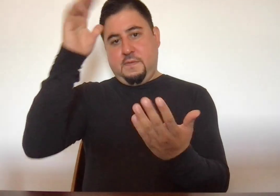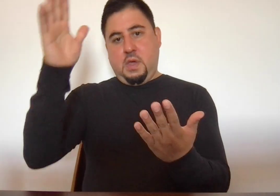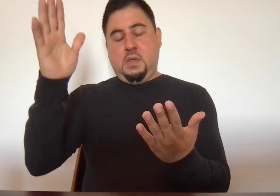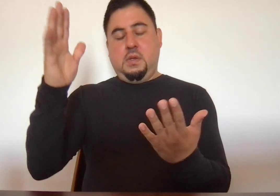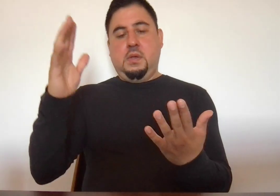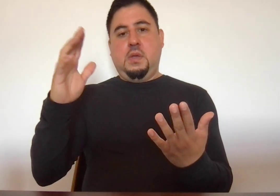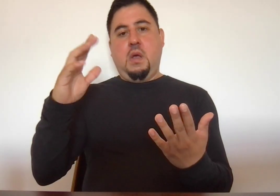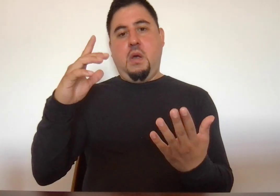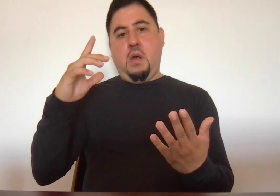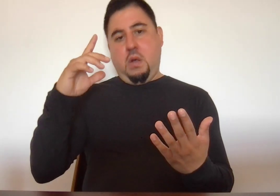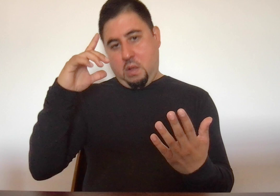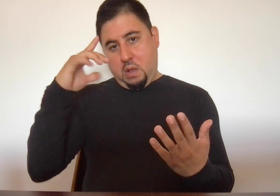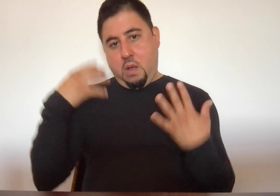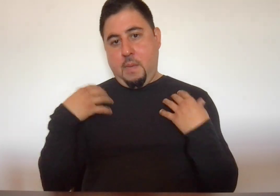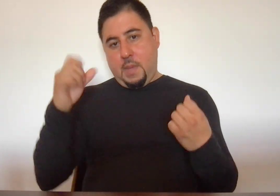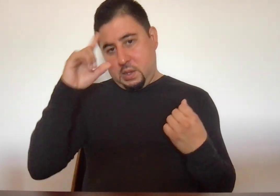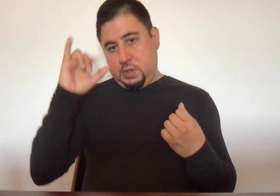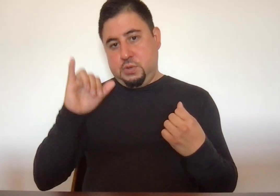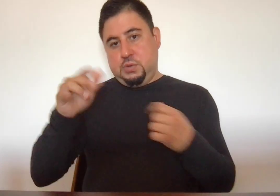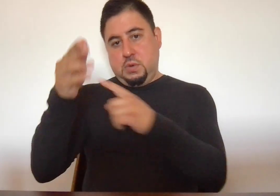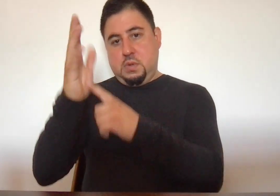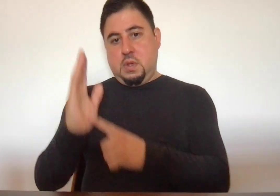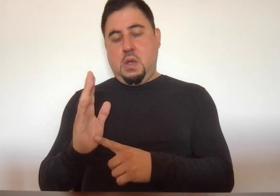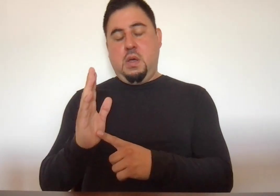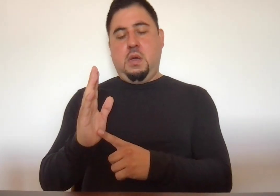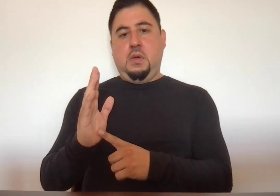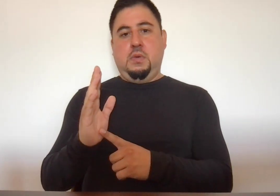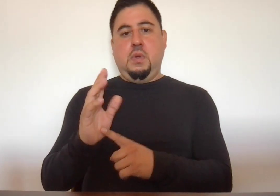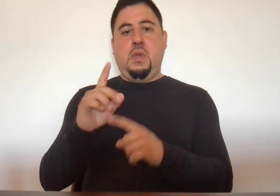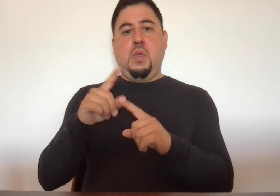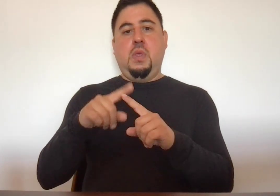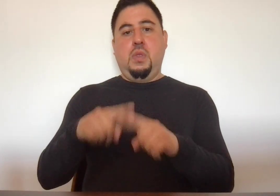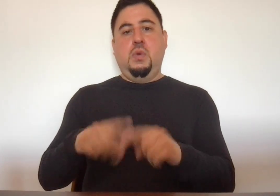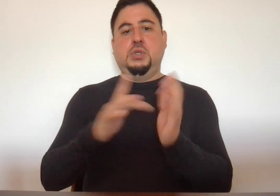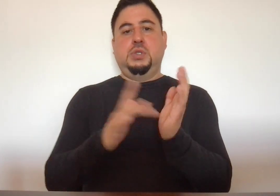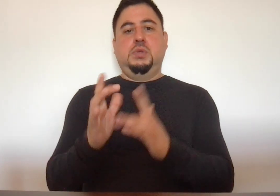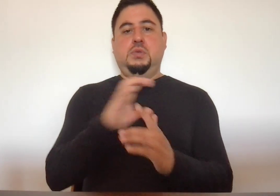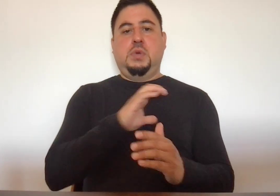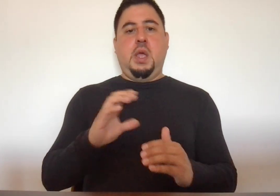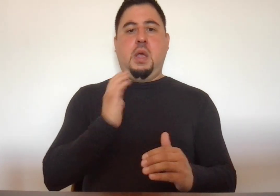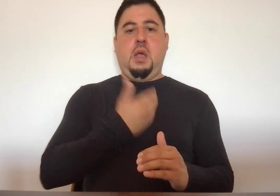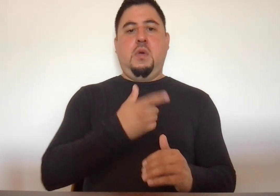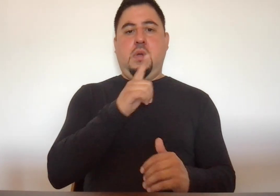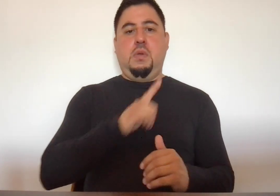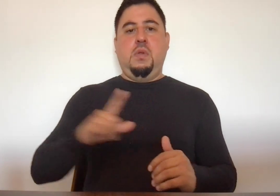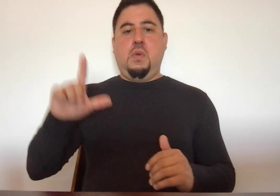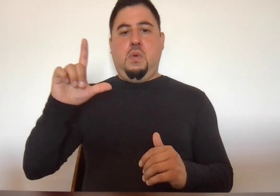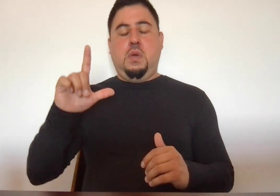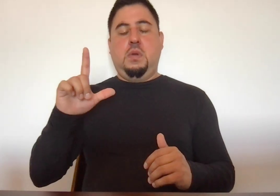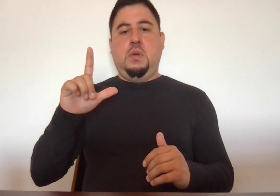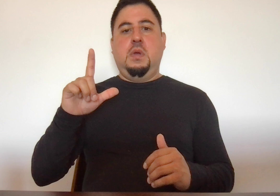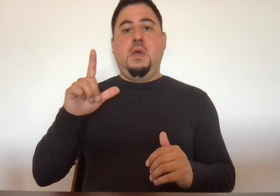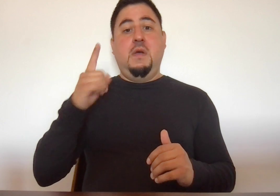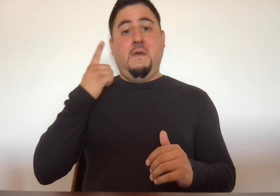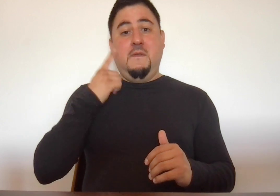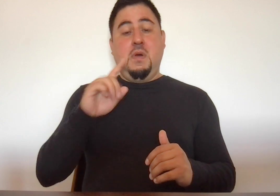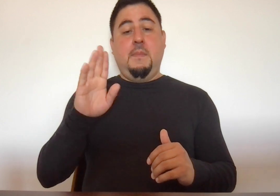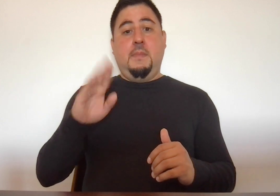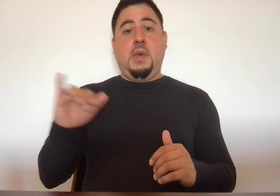Father, Almighty and Eternal God, through Jesus Christ our Lord. For by his birth